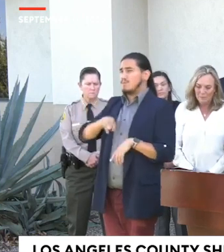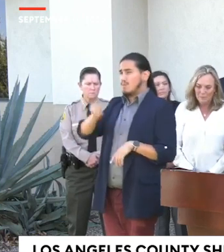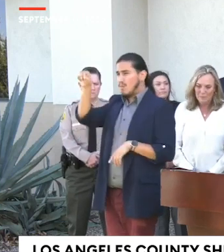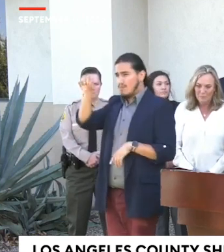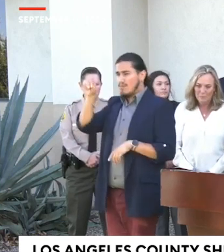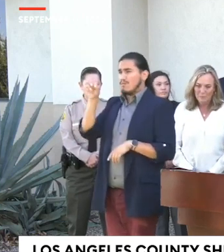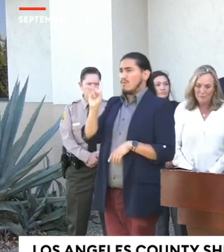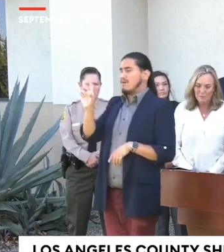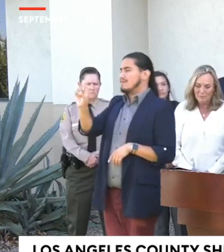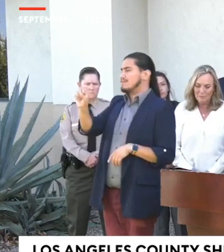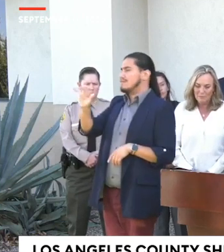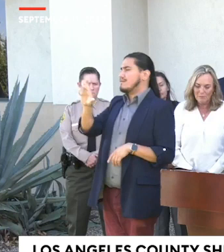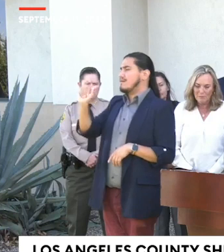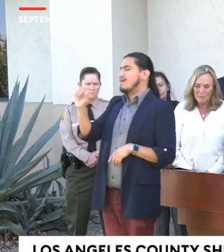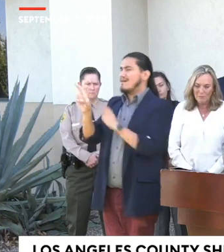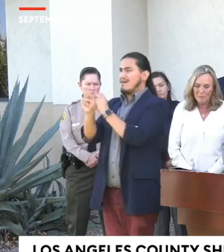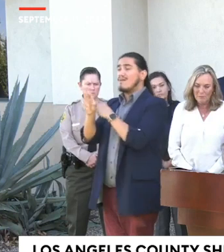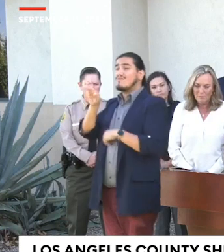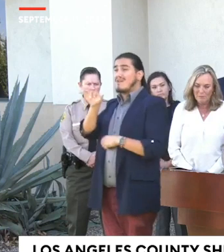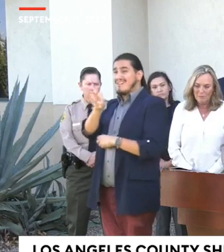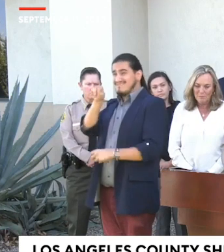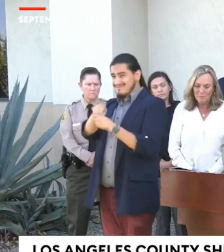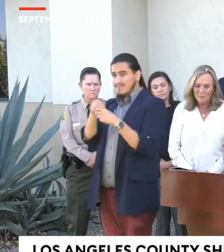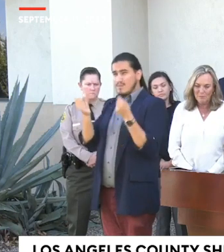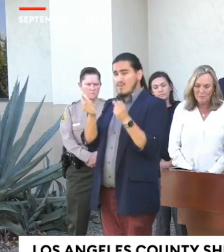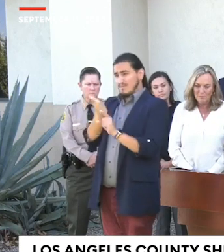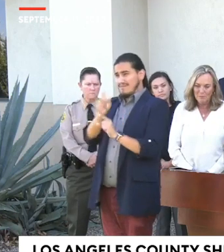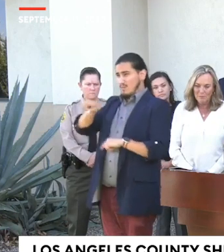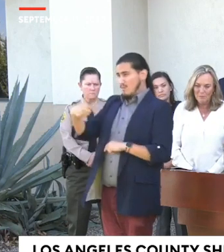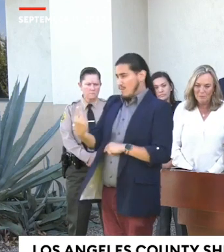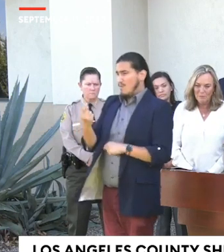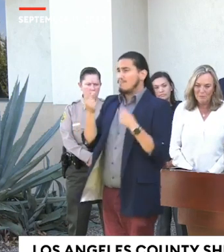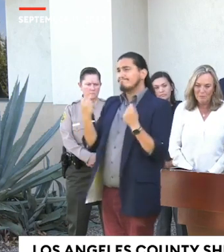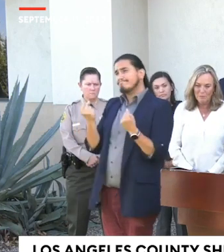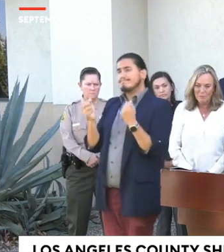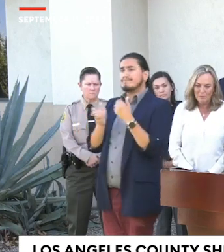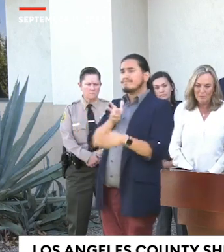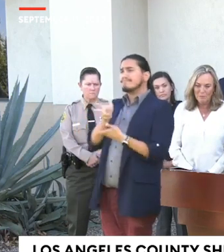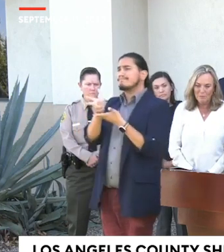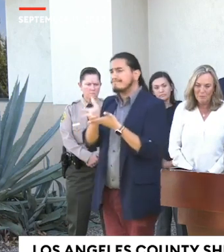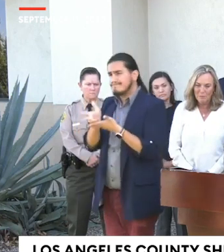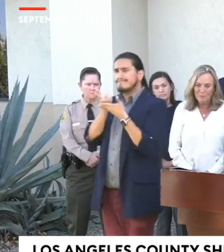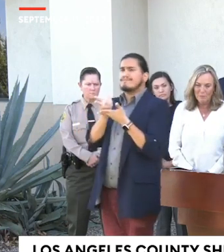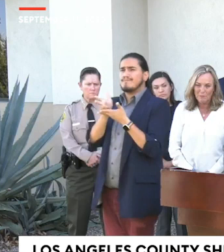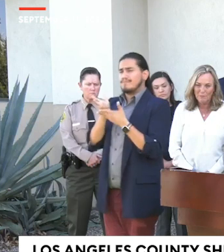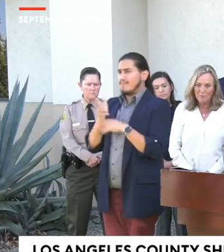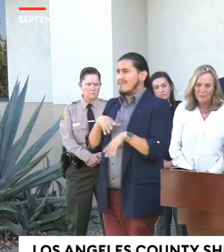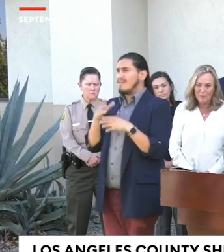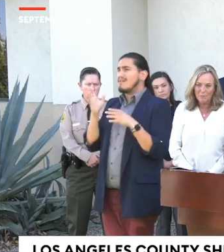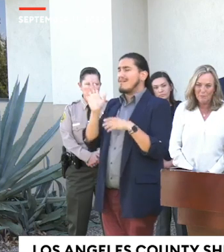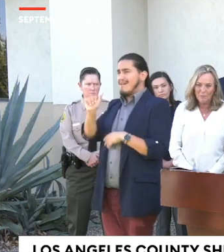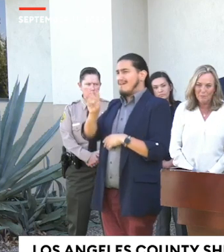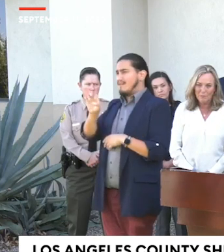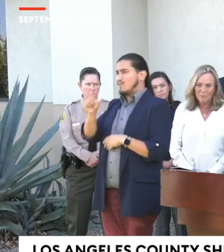Sierra Highway. Ryan was in the vehicle by himself, stopped at the intersection of Sierra Highway and